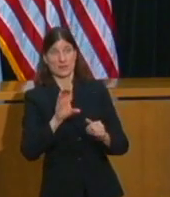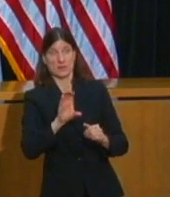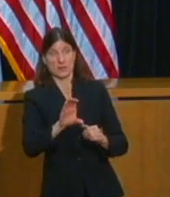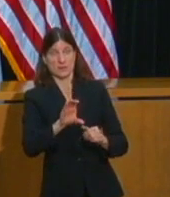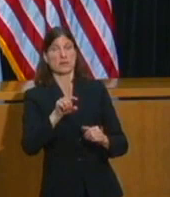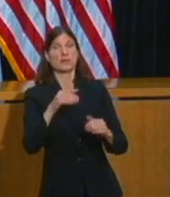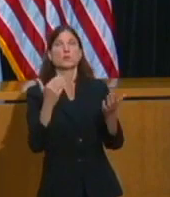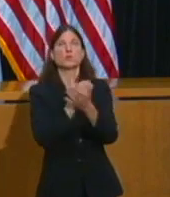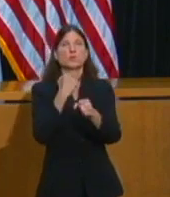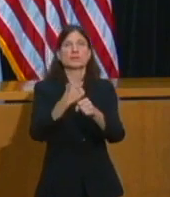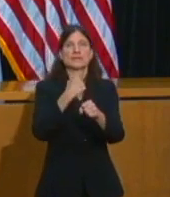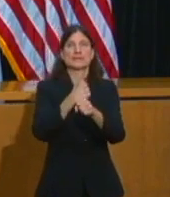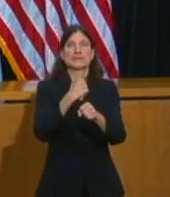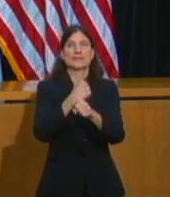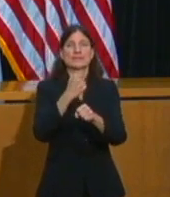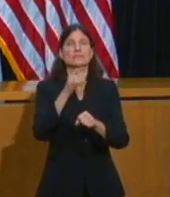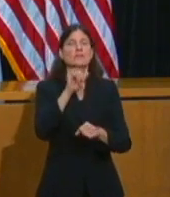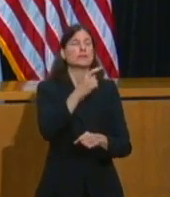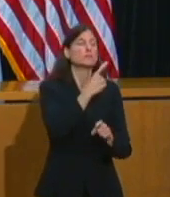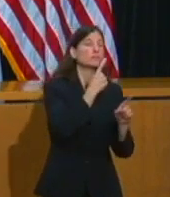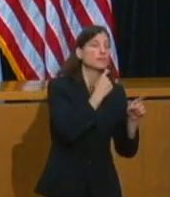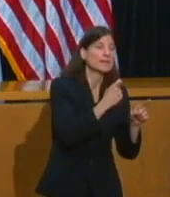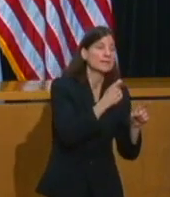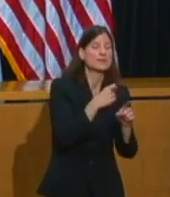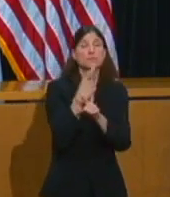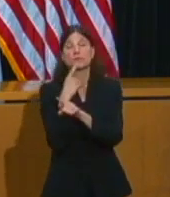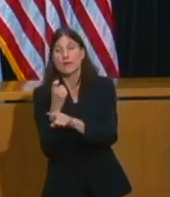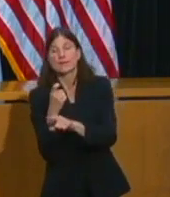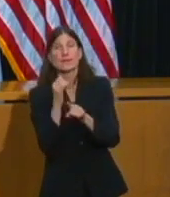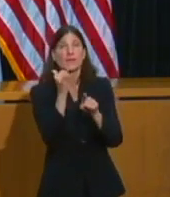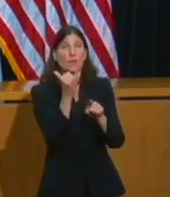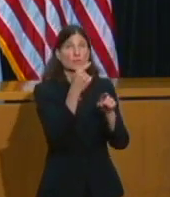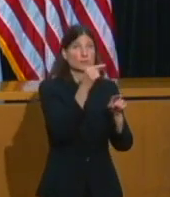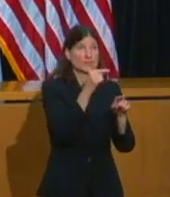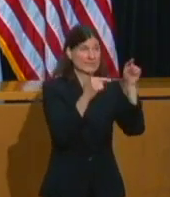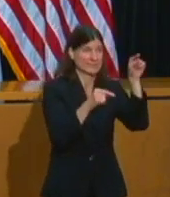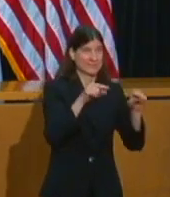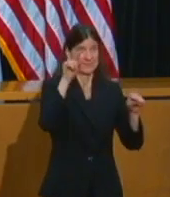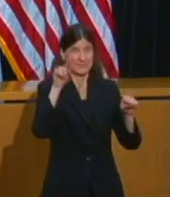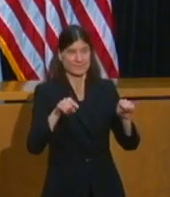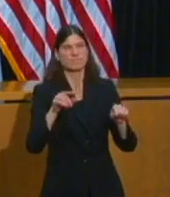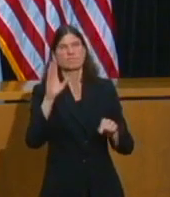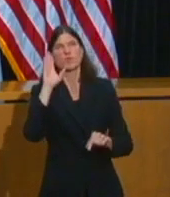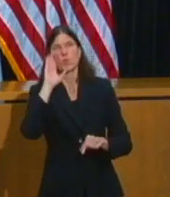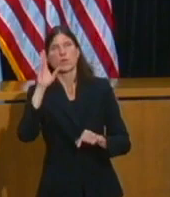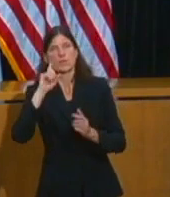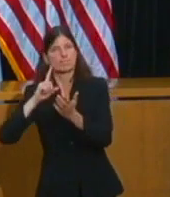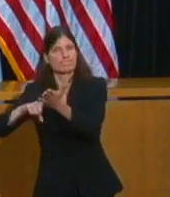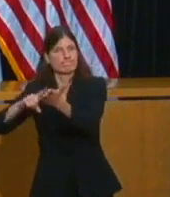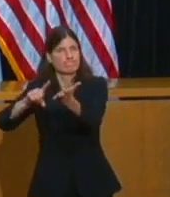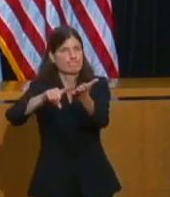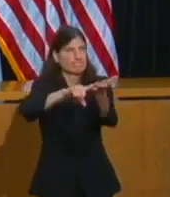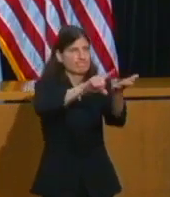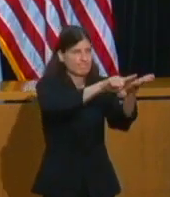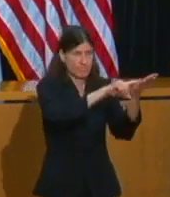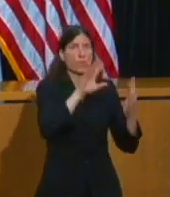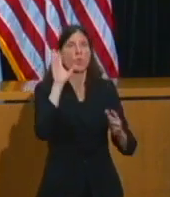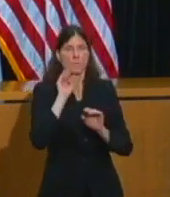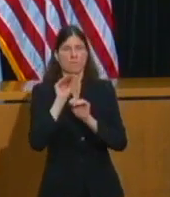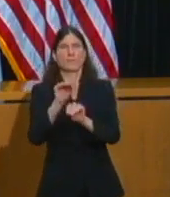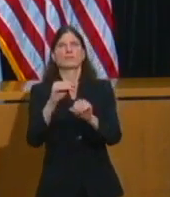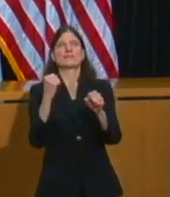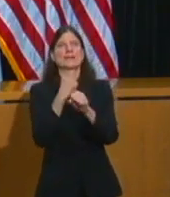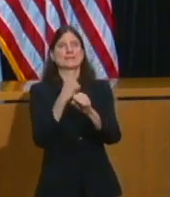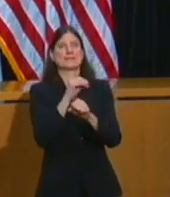truly the proper use of PPE, and you know that may sound easy, but there is